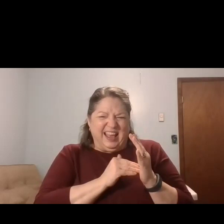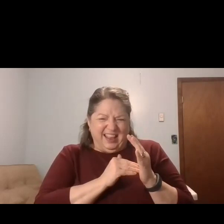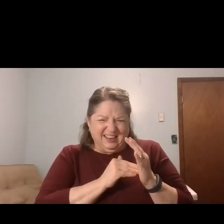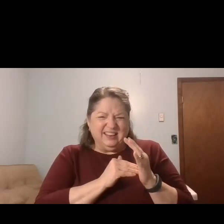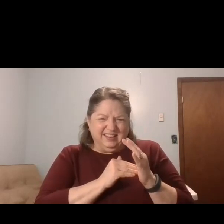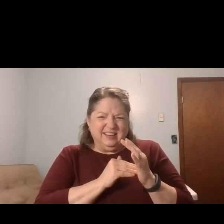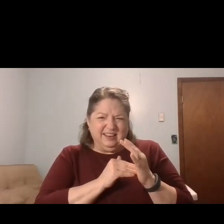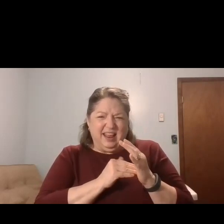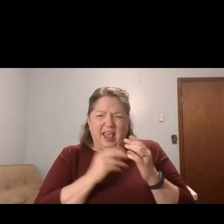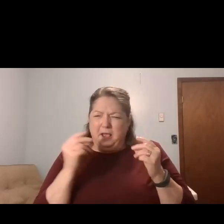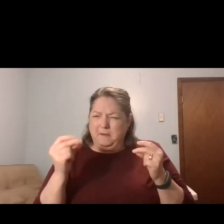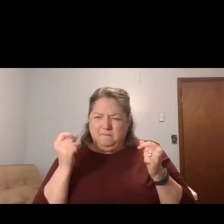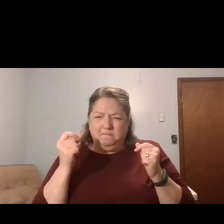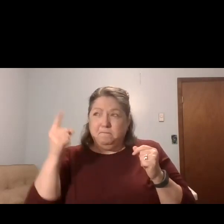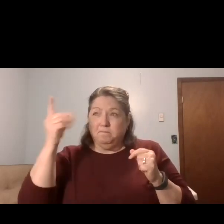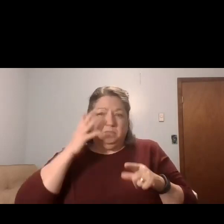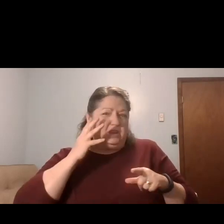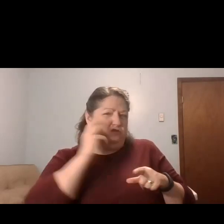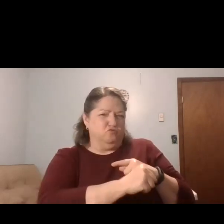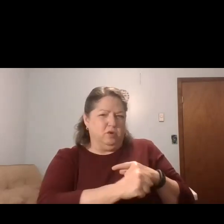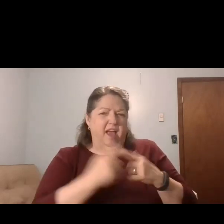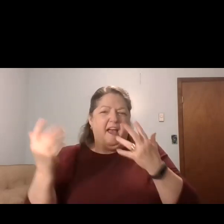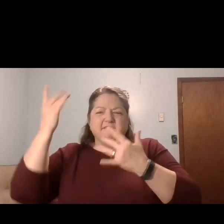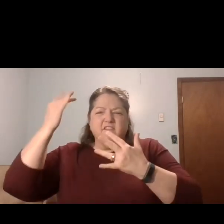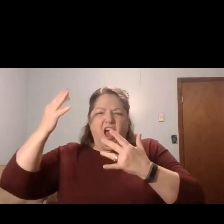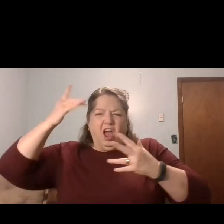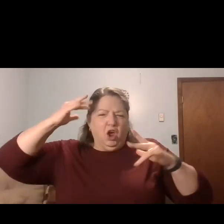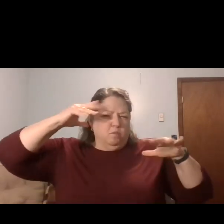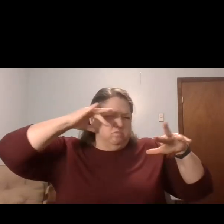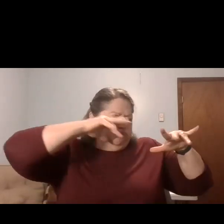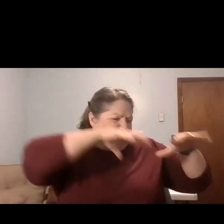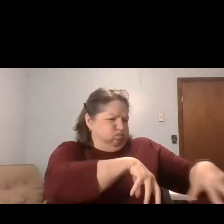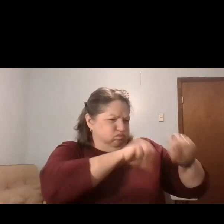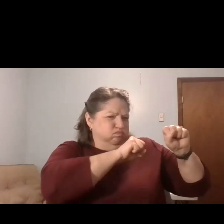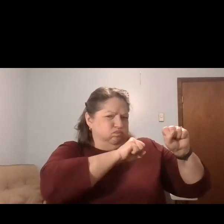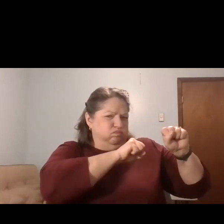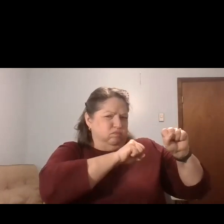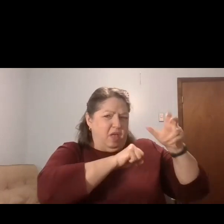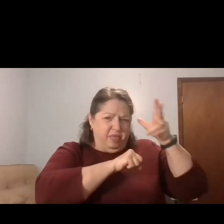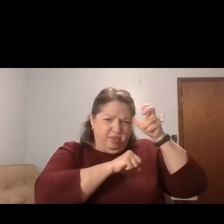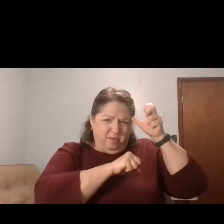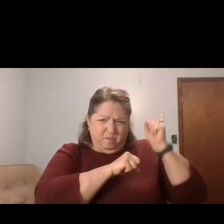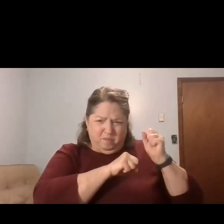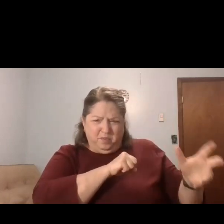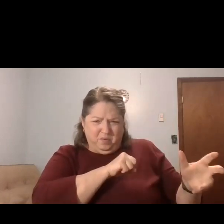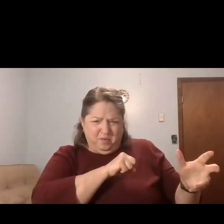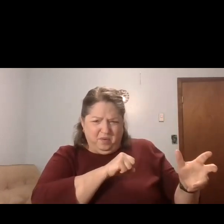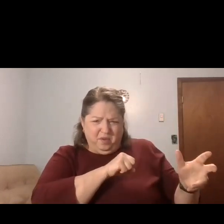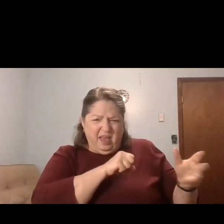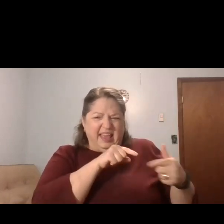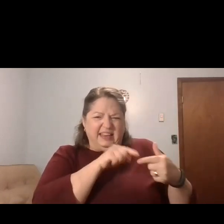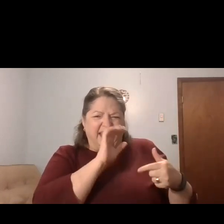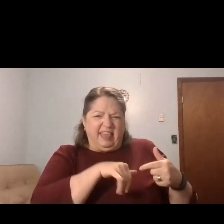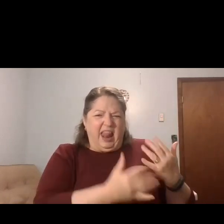he's immediately destroyed as fire comes down from the heavens, and Satan himself is thrown into that fiery lake